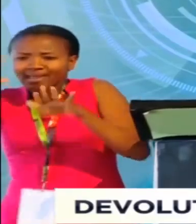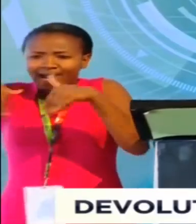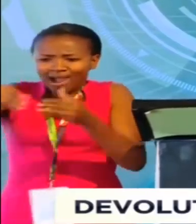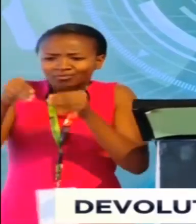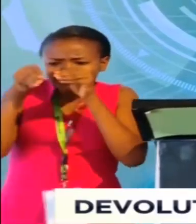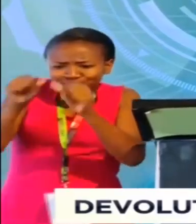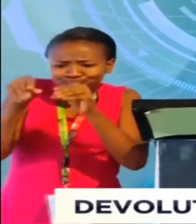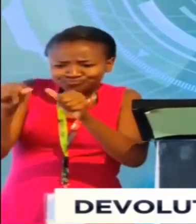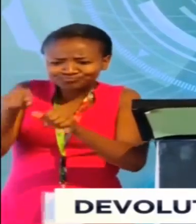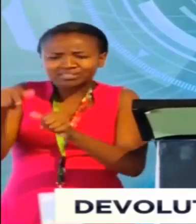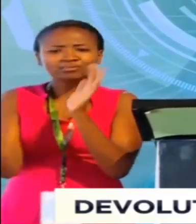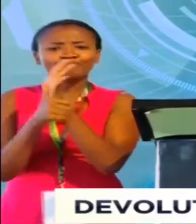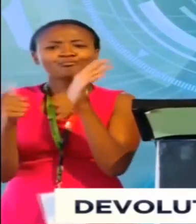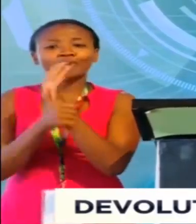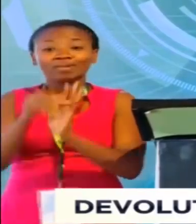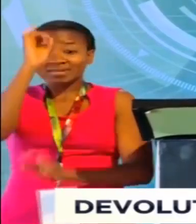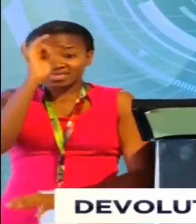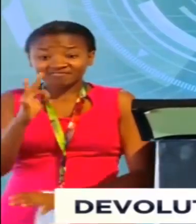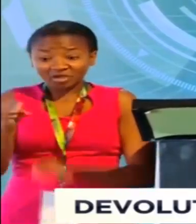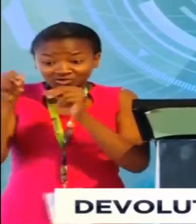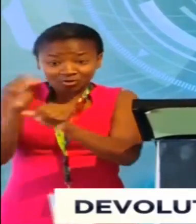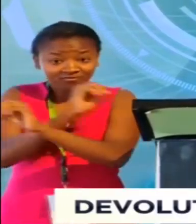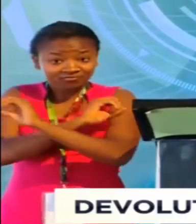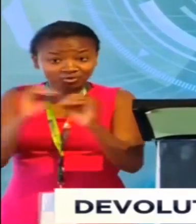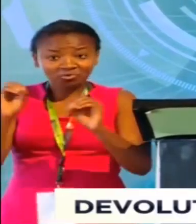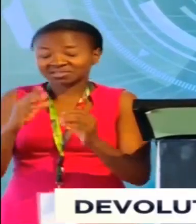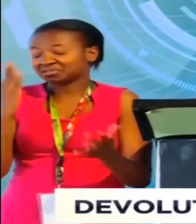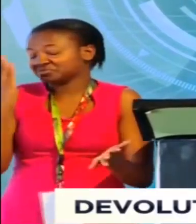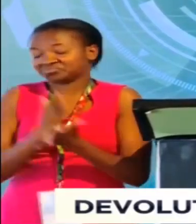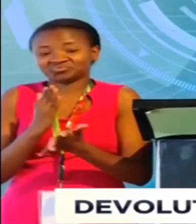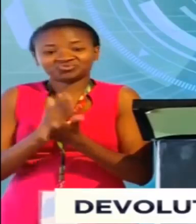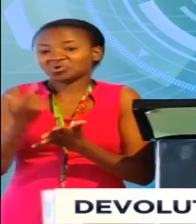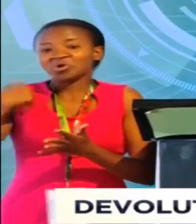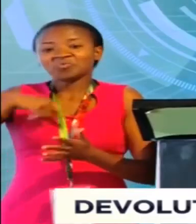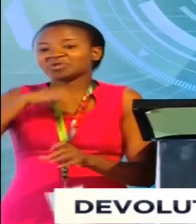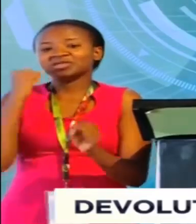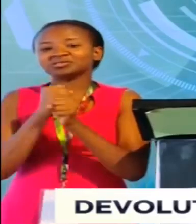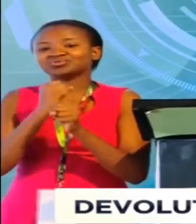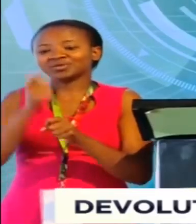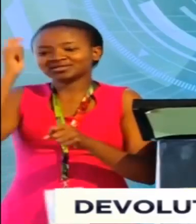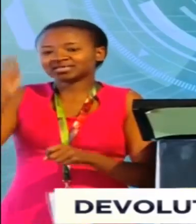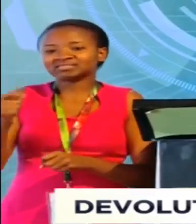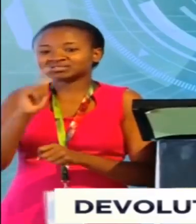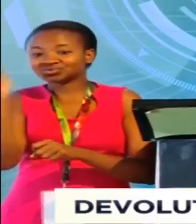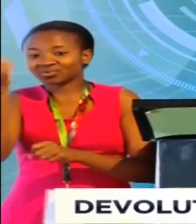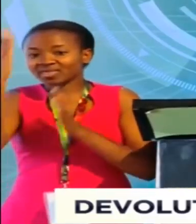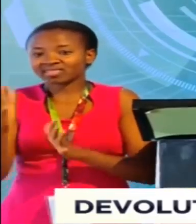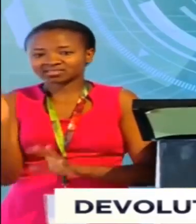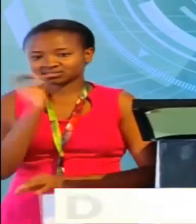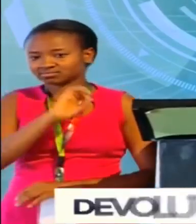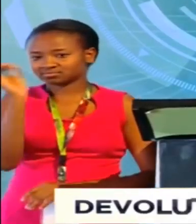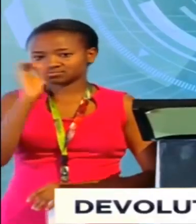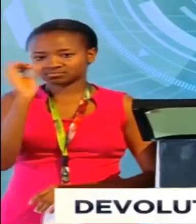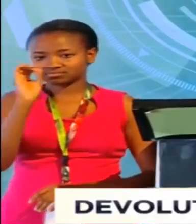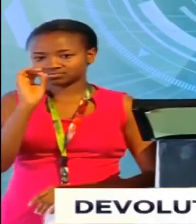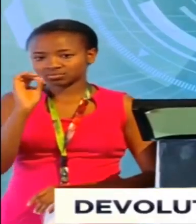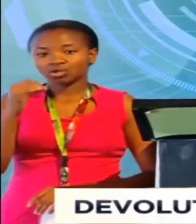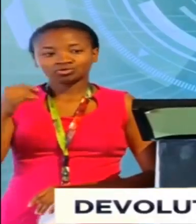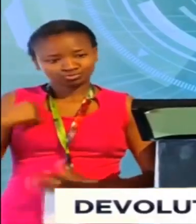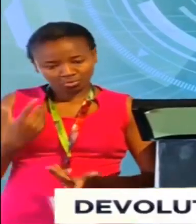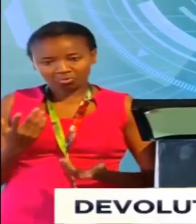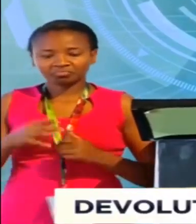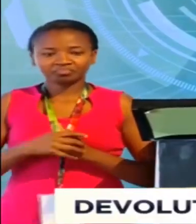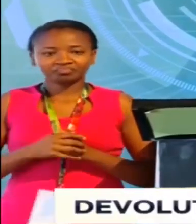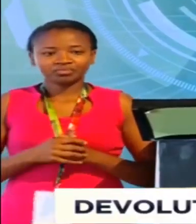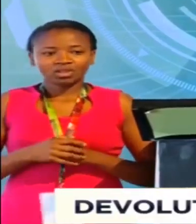tackle this monster? Because if we don't, we are not really doing justice to the people of this country. So together